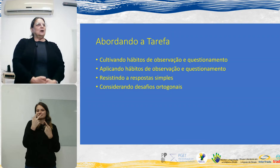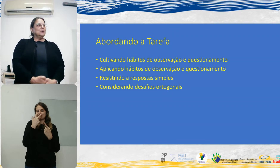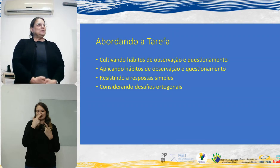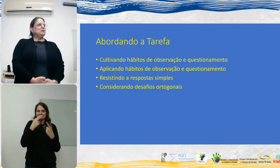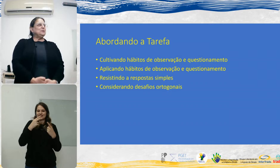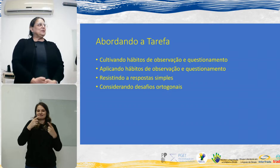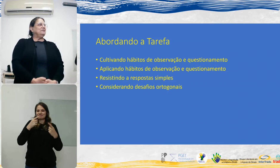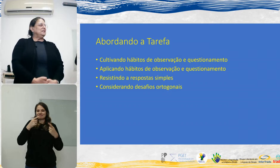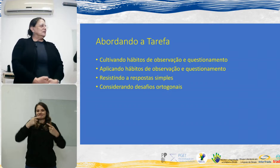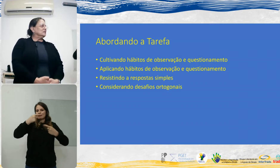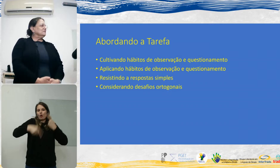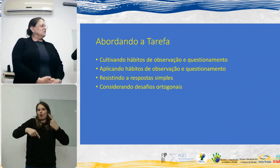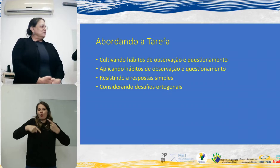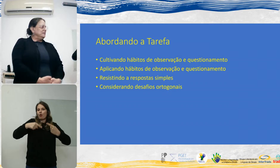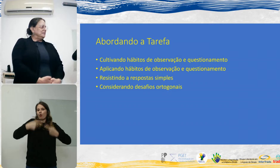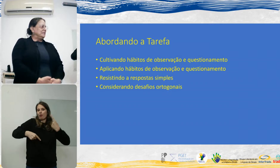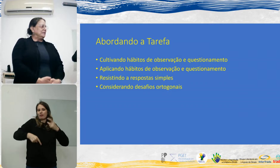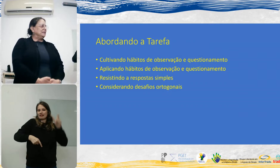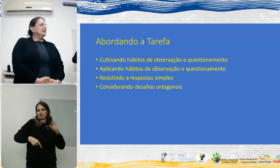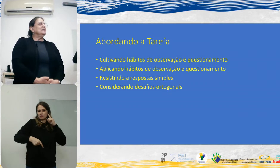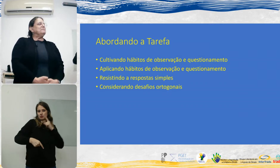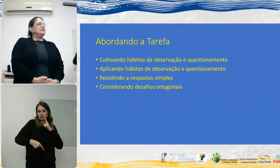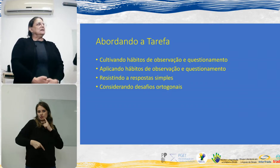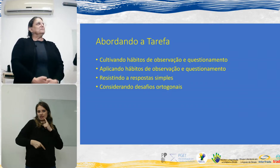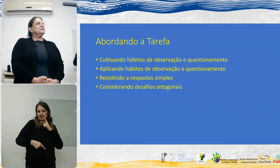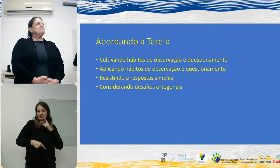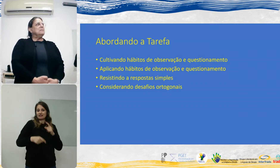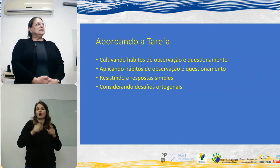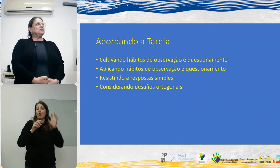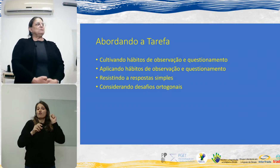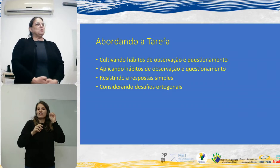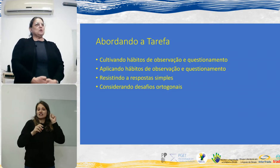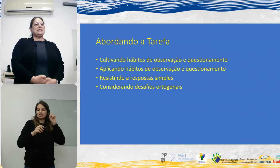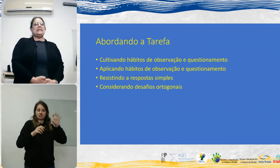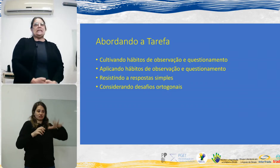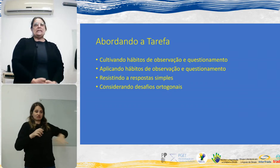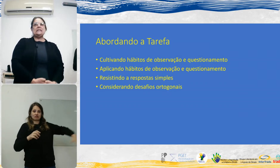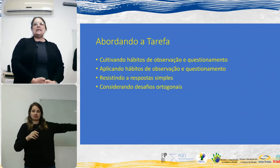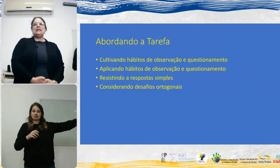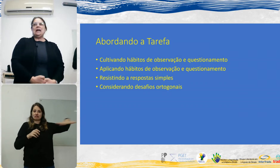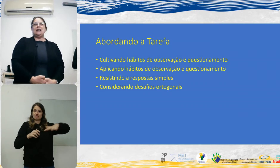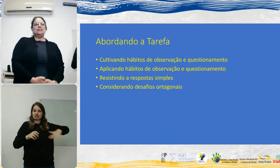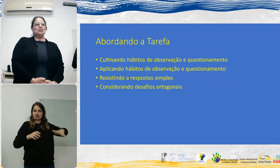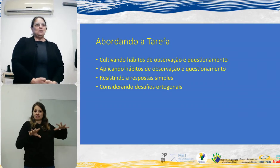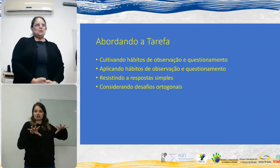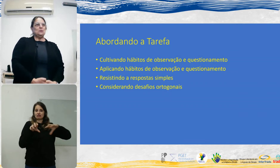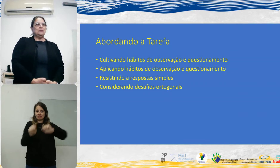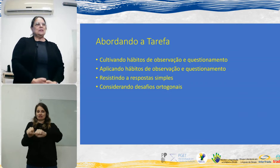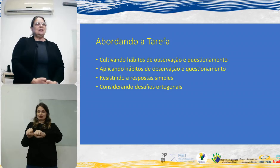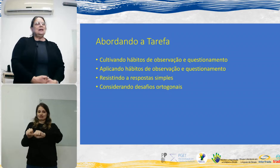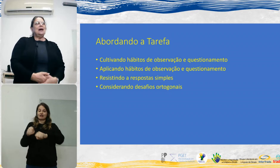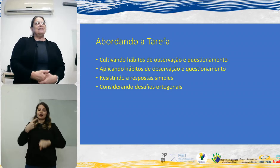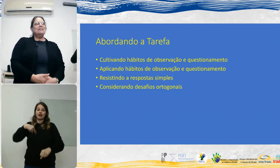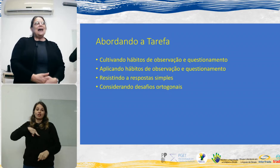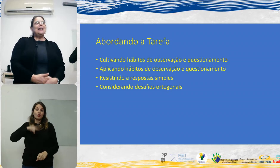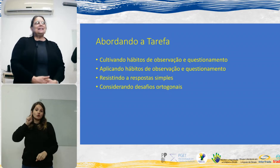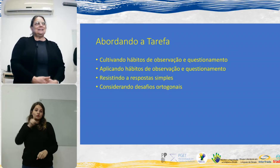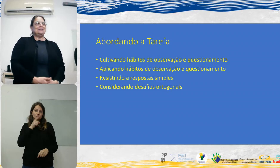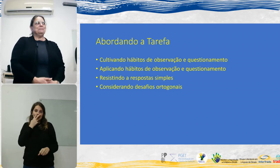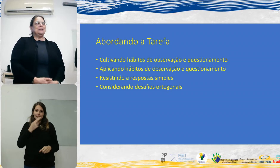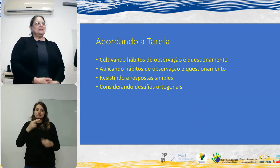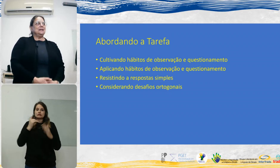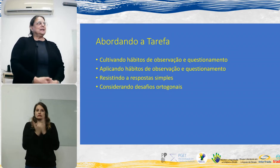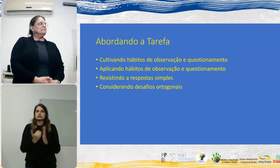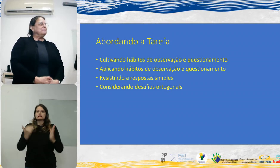So our use of inductive reasoning becomes much more keen and attuned. And that